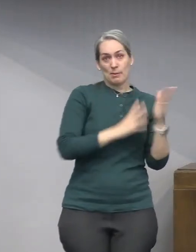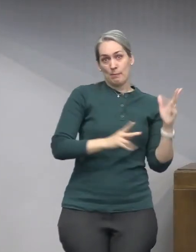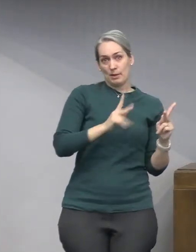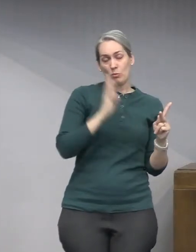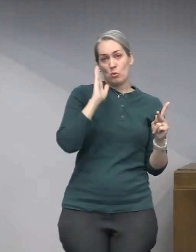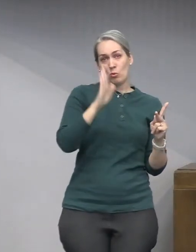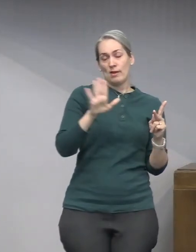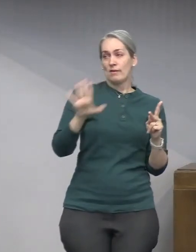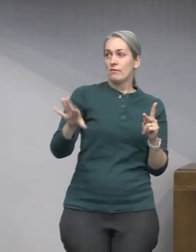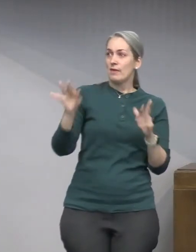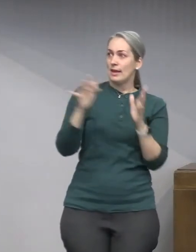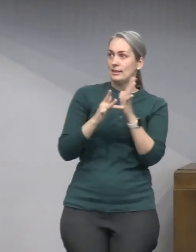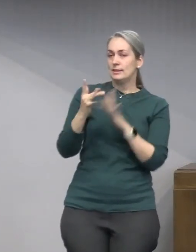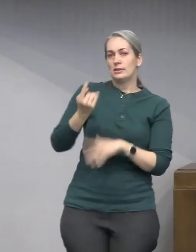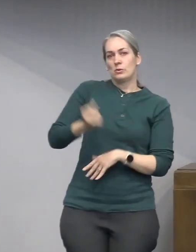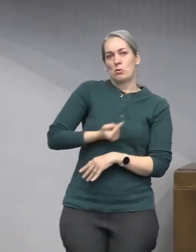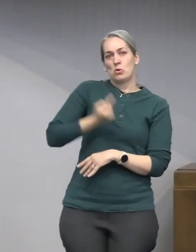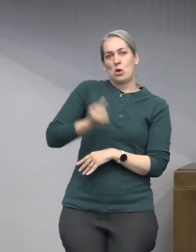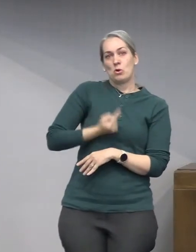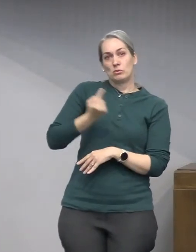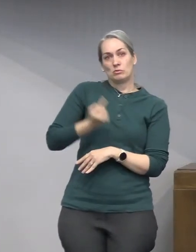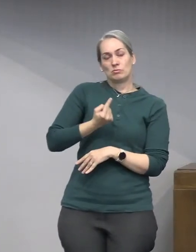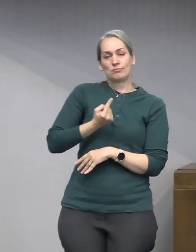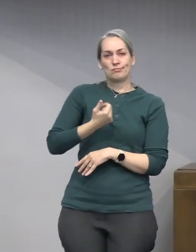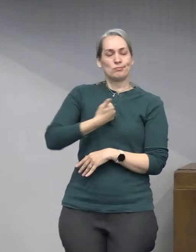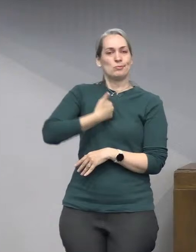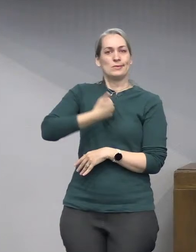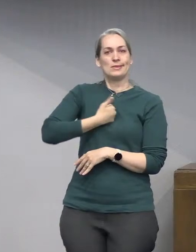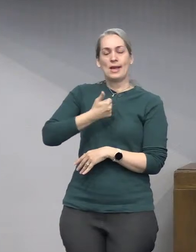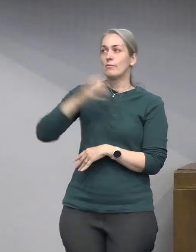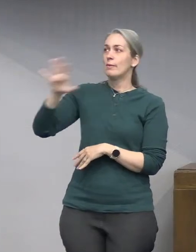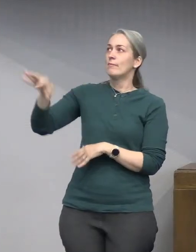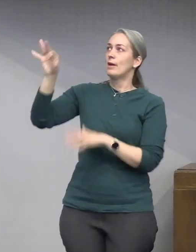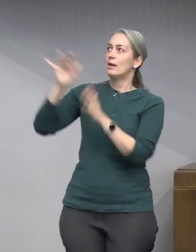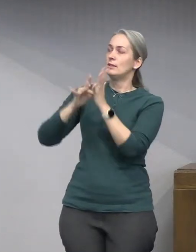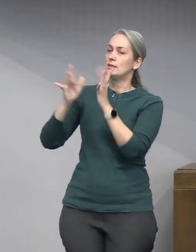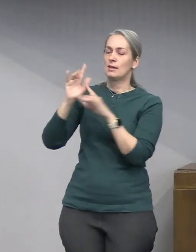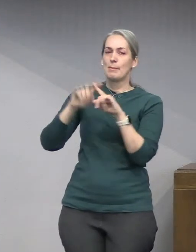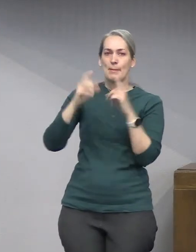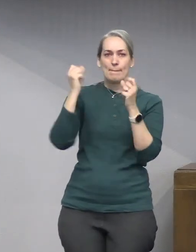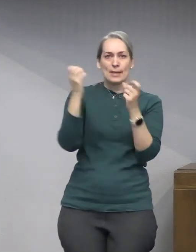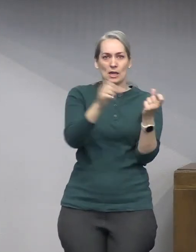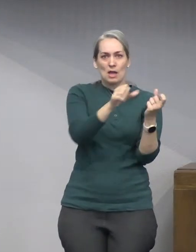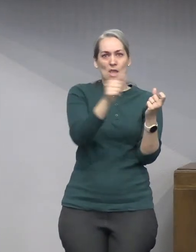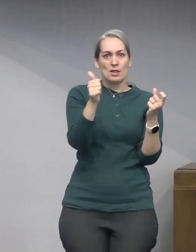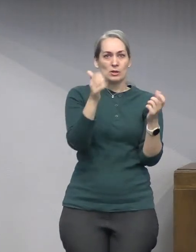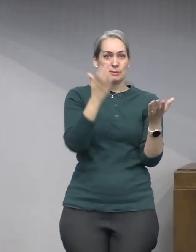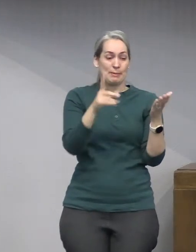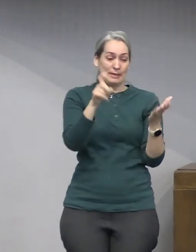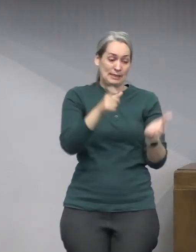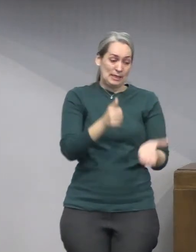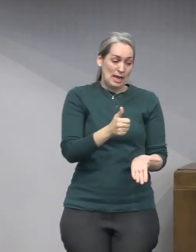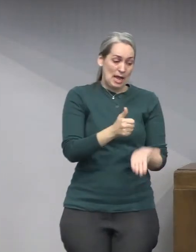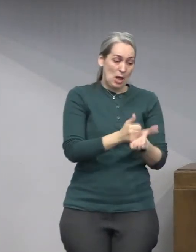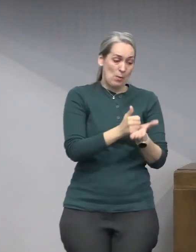will find Jesus on their own. But there are countless others who might need some